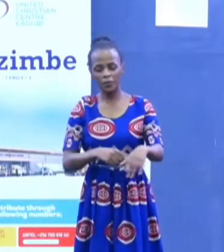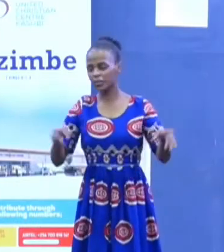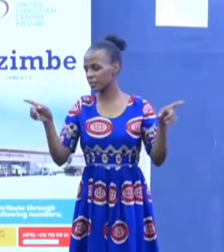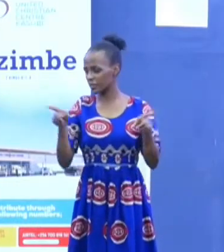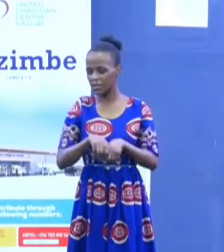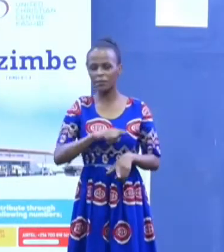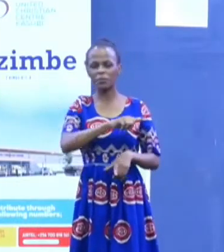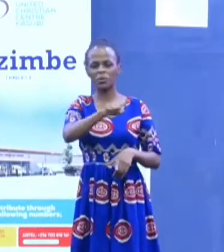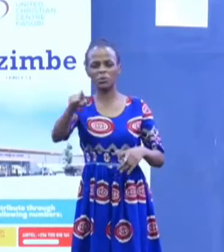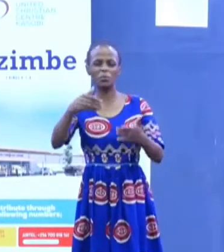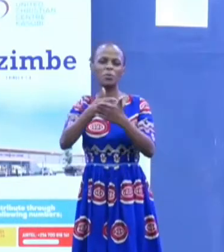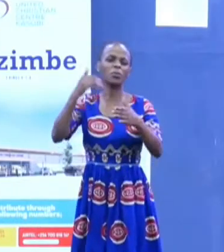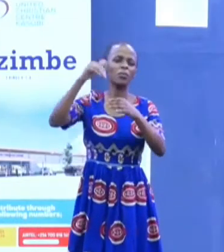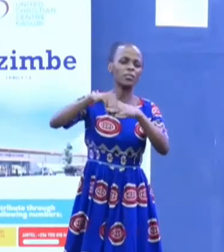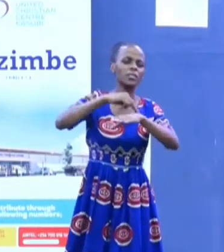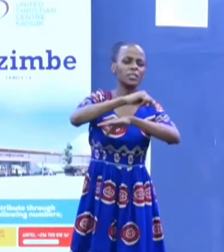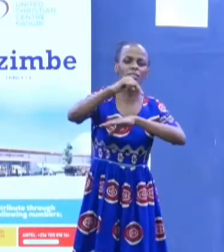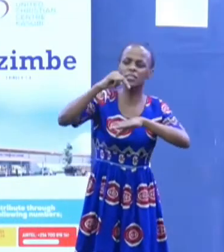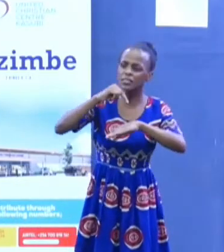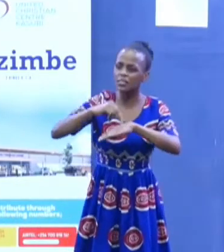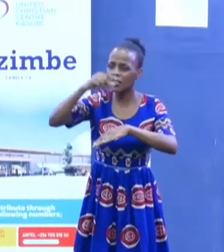you, who were once aliens